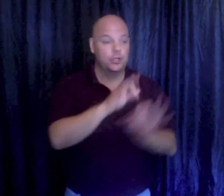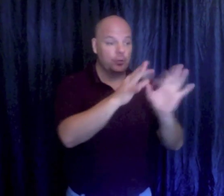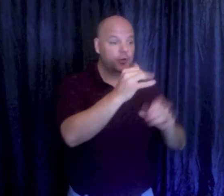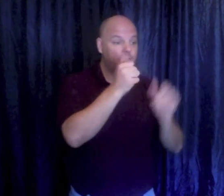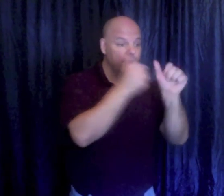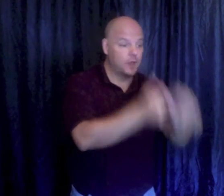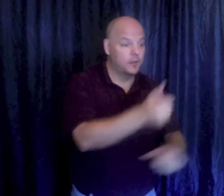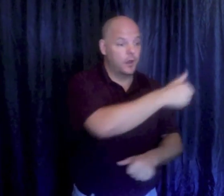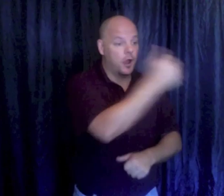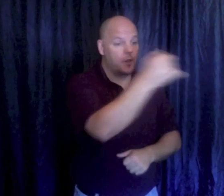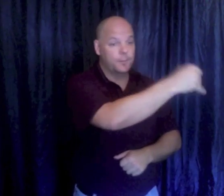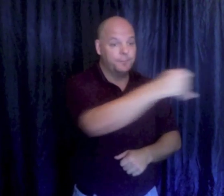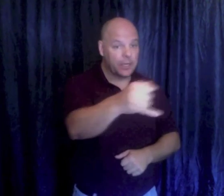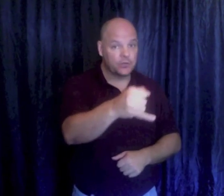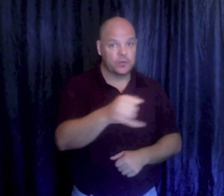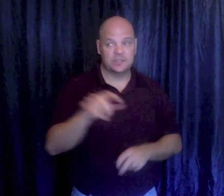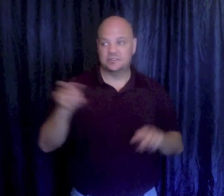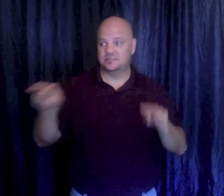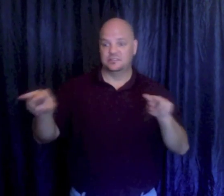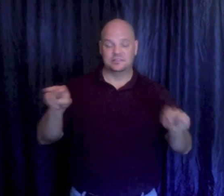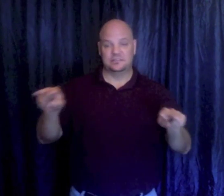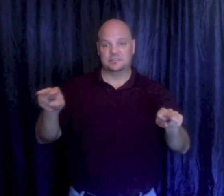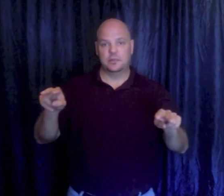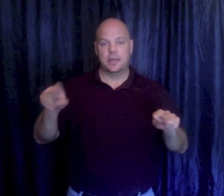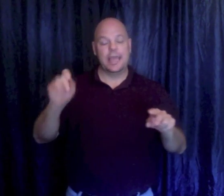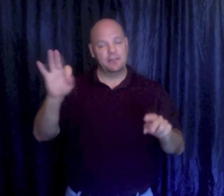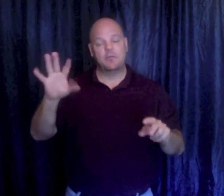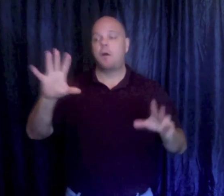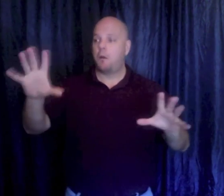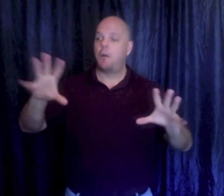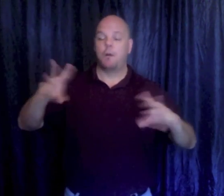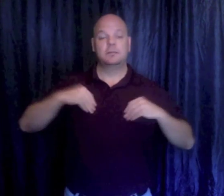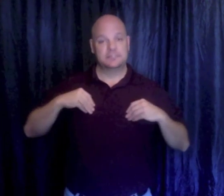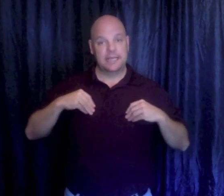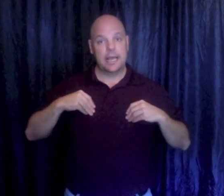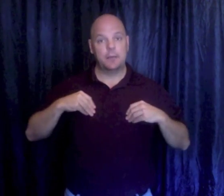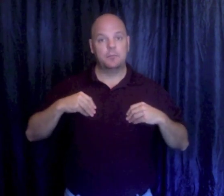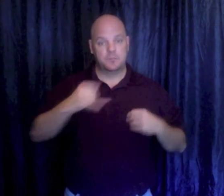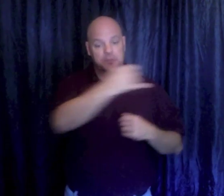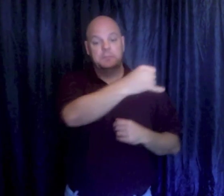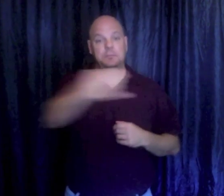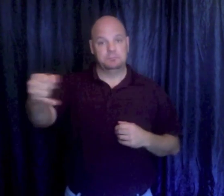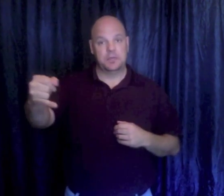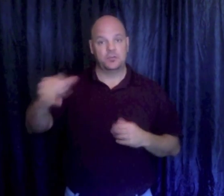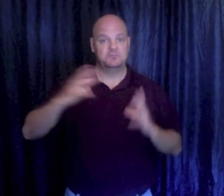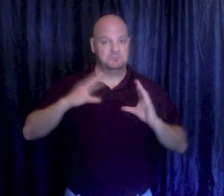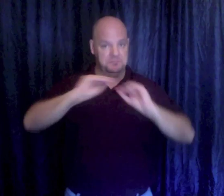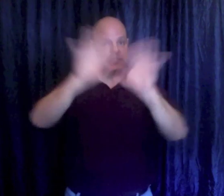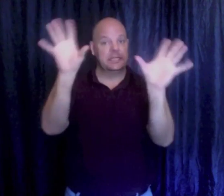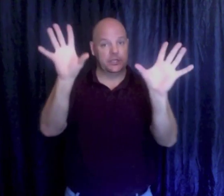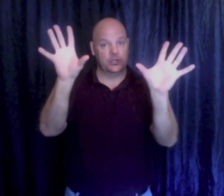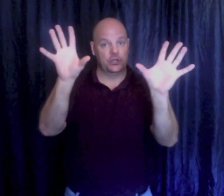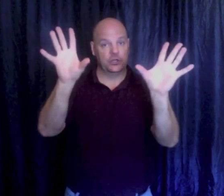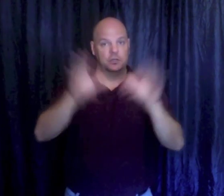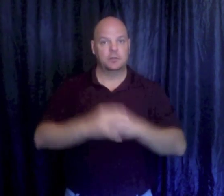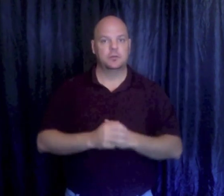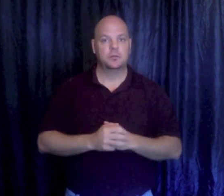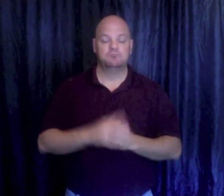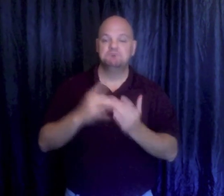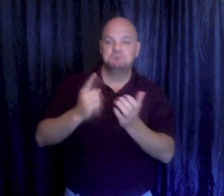those roles are, and it's clear to me, and I accept it, then the boundary is clear. But sometimes what happens is someone's going to walk in